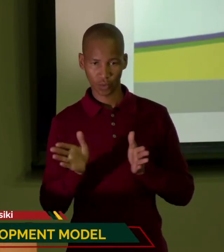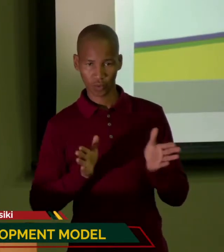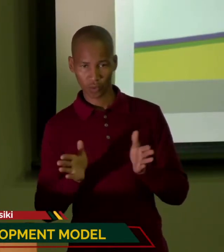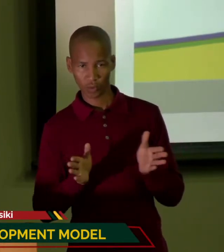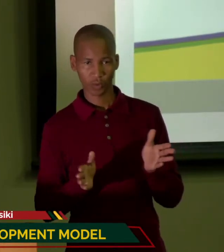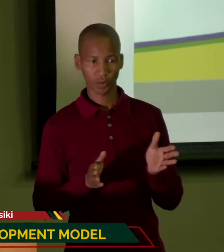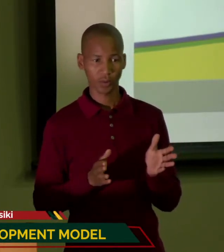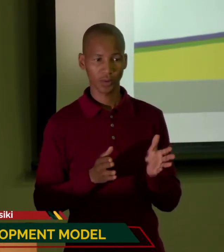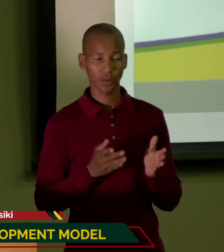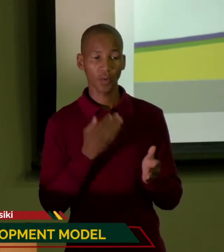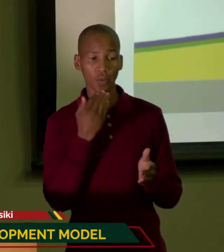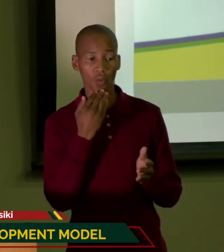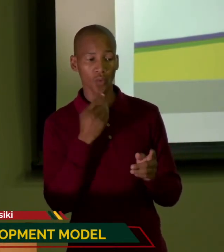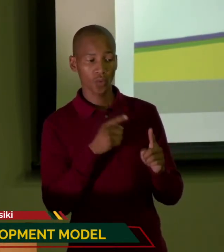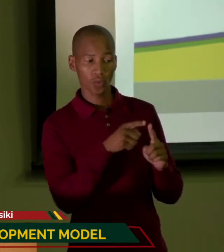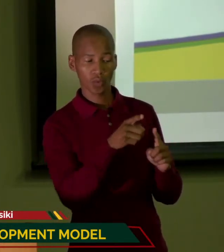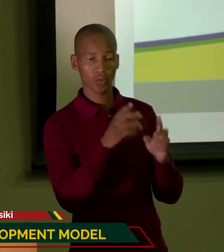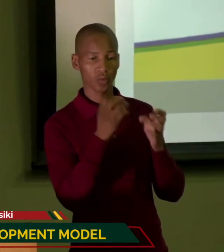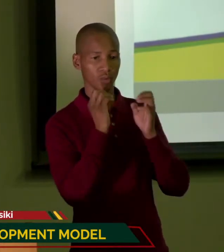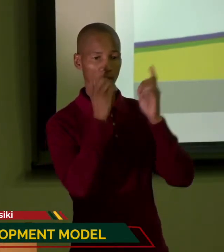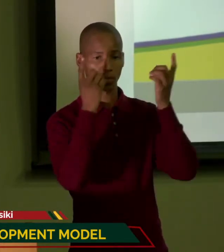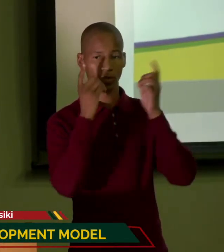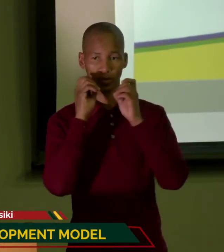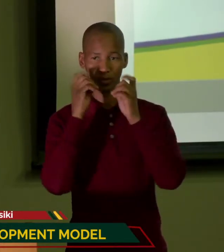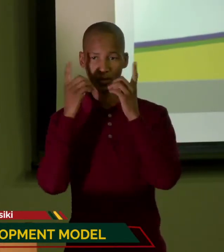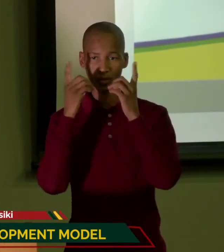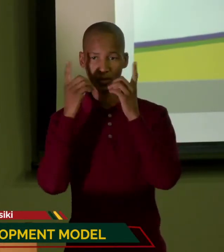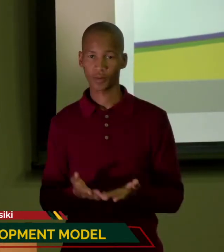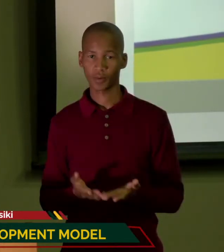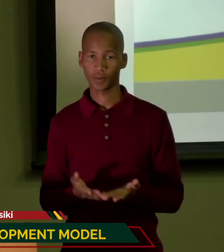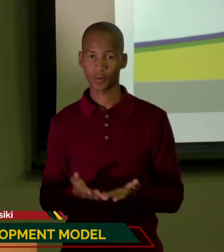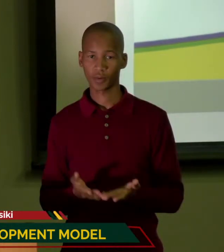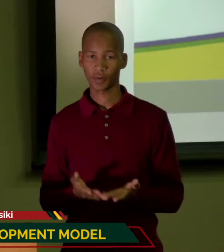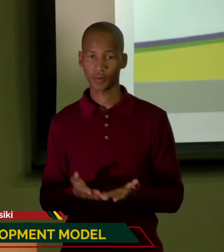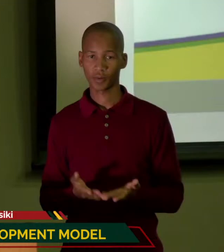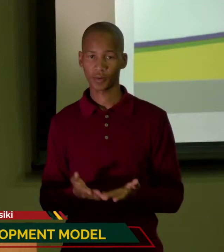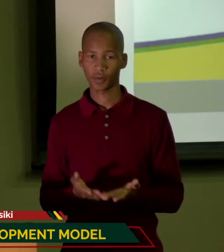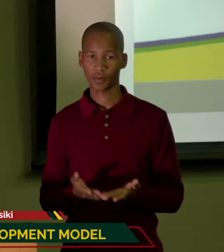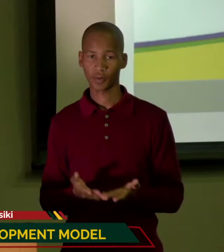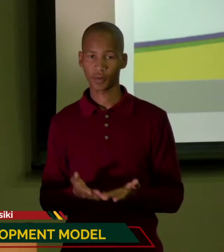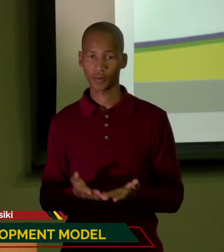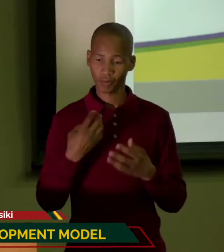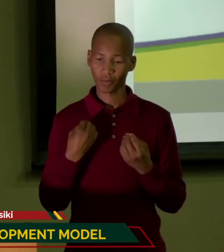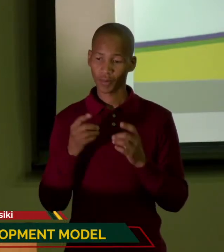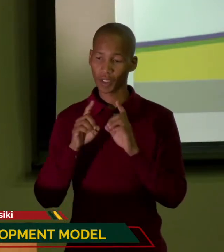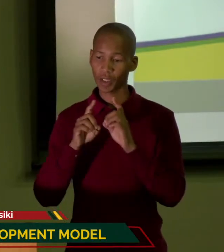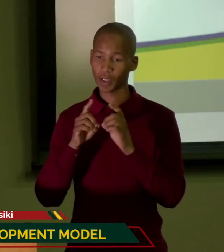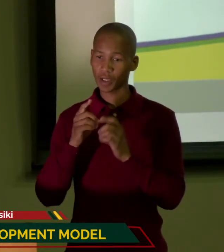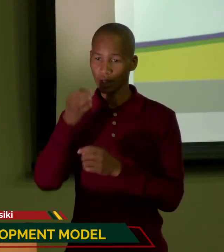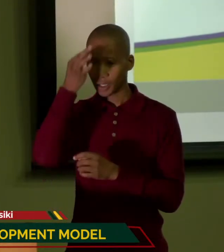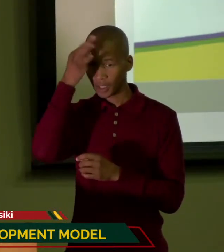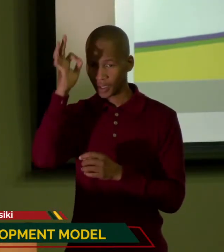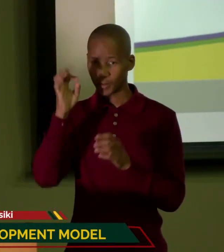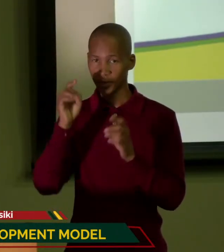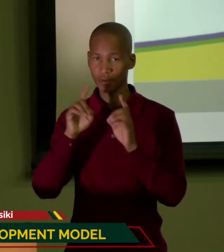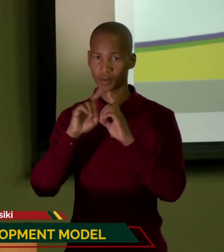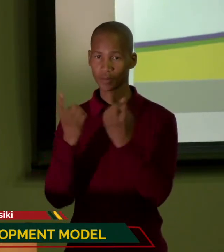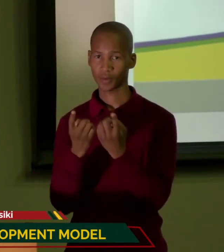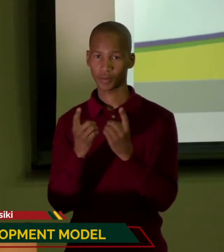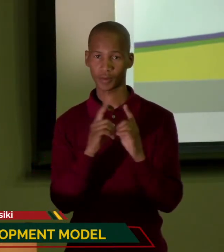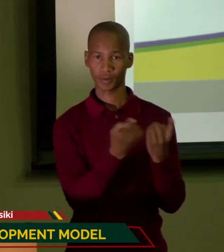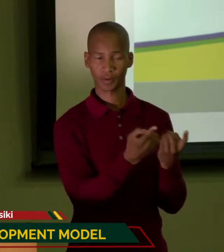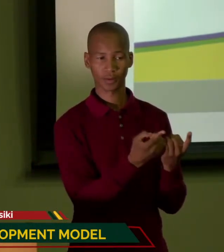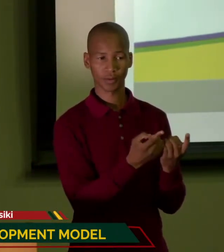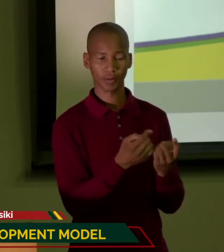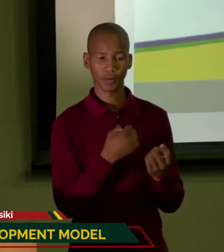aba masipala. Then you have the government departments. Saibona ukuba, the